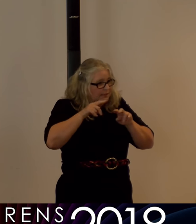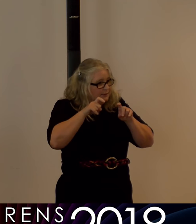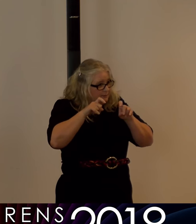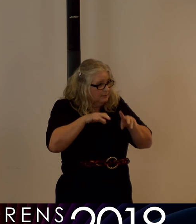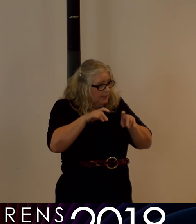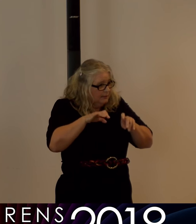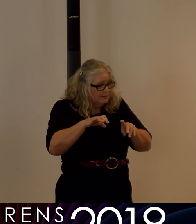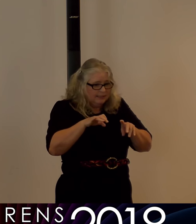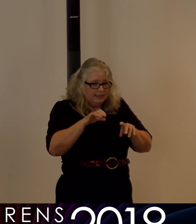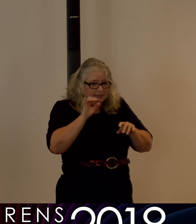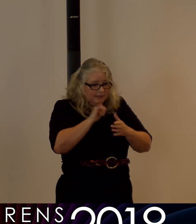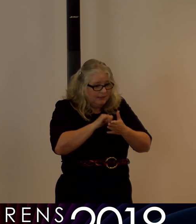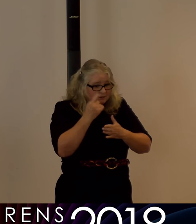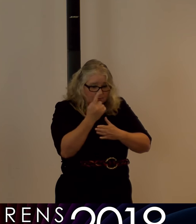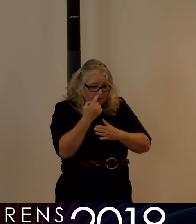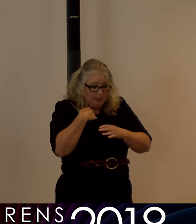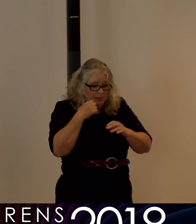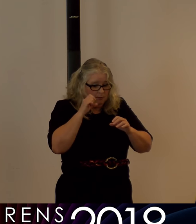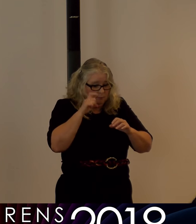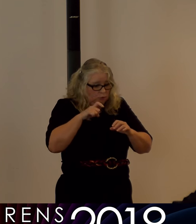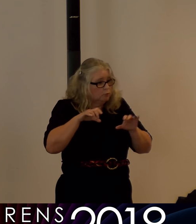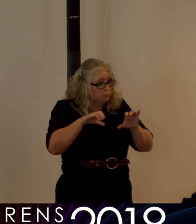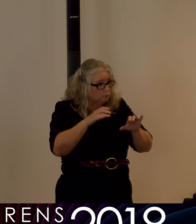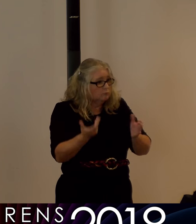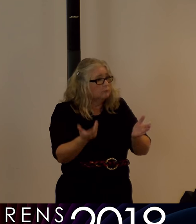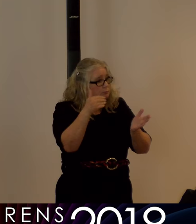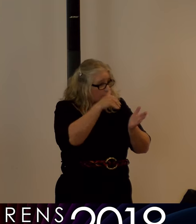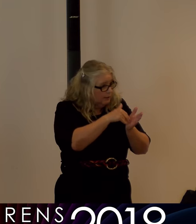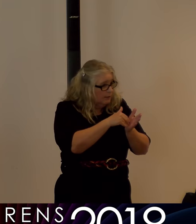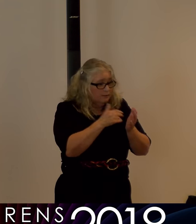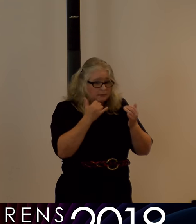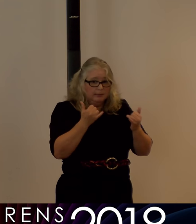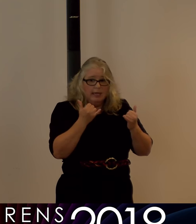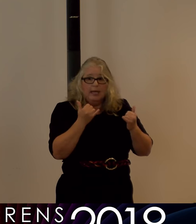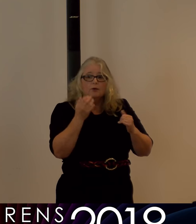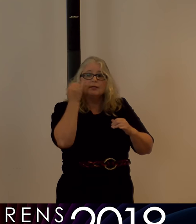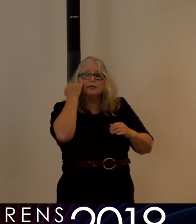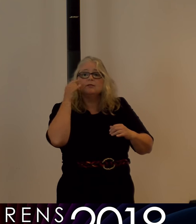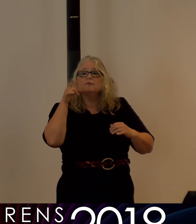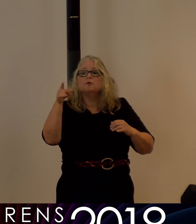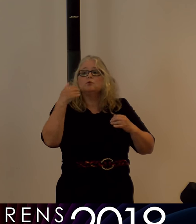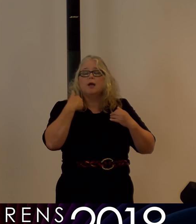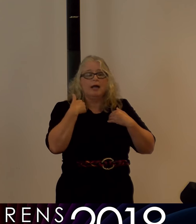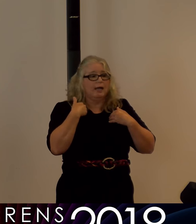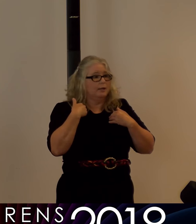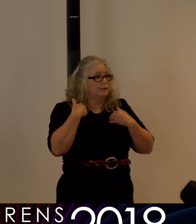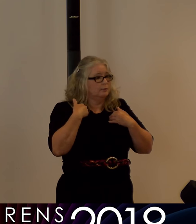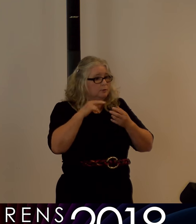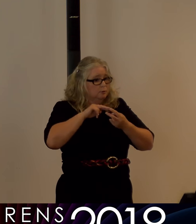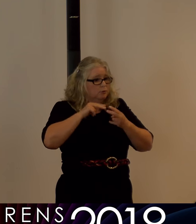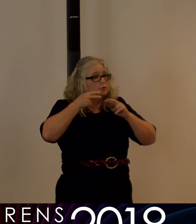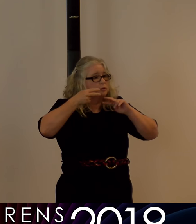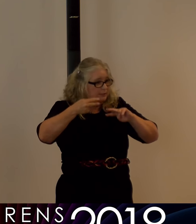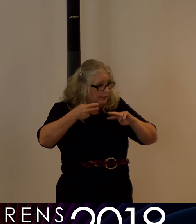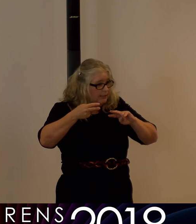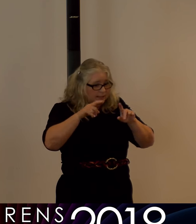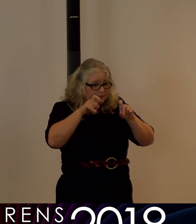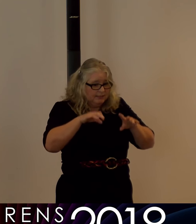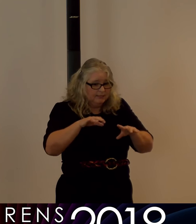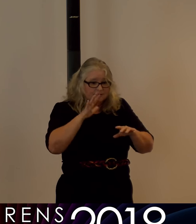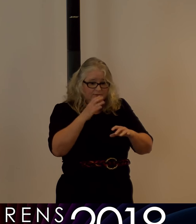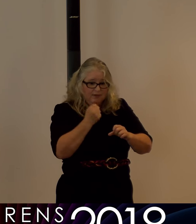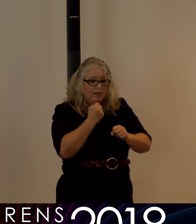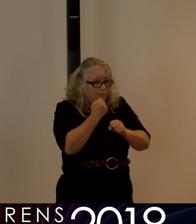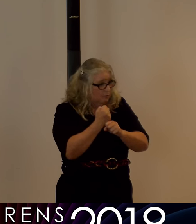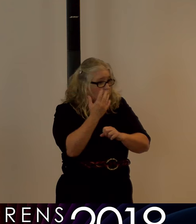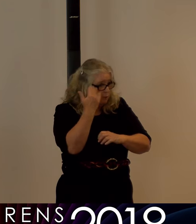14 years ago, he had genetic testing. Is that something I should revisit now? So I would say if you had genetic testing 14 years ago or even 5 years ago and it was negative, I would